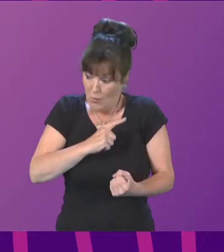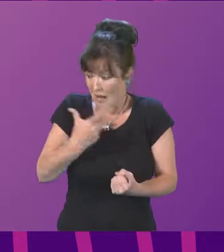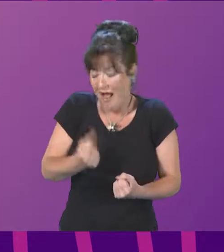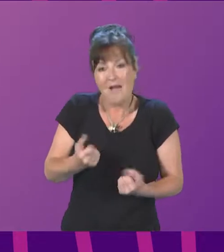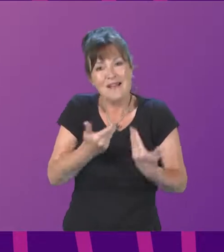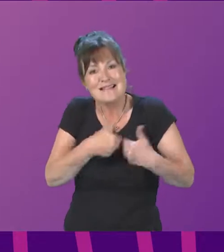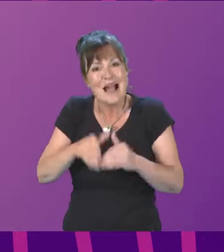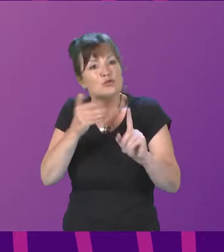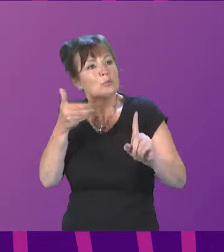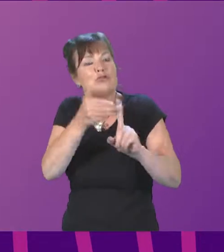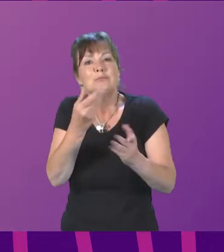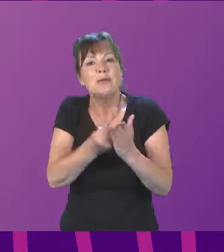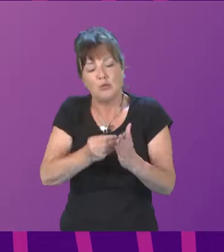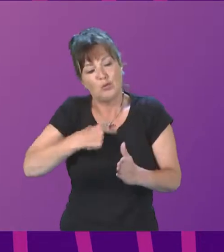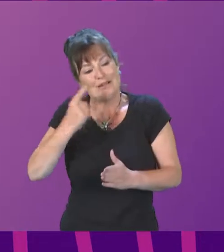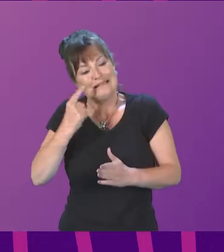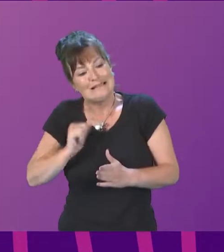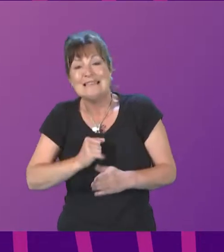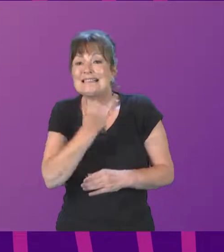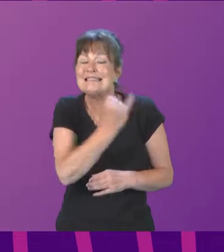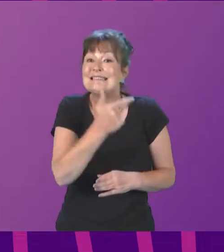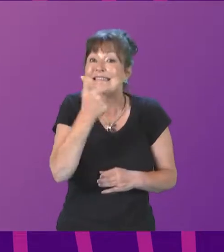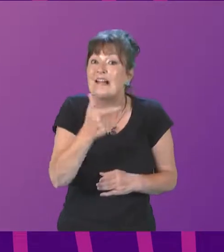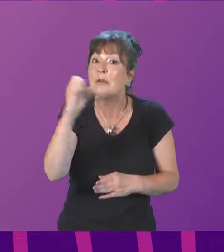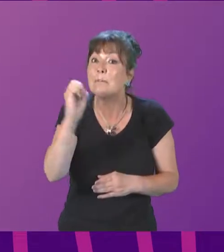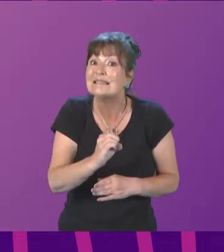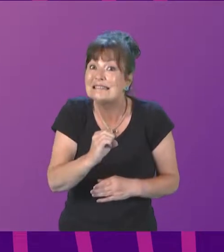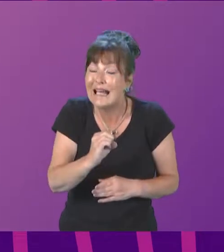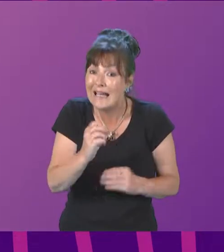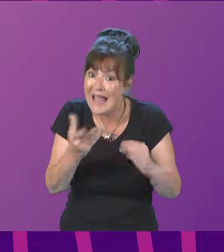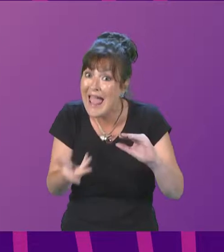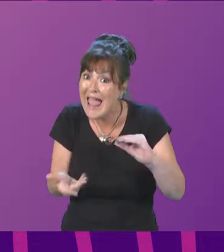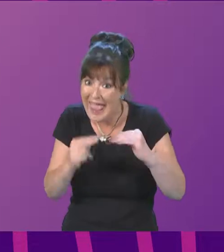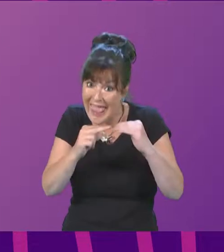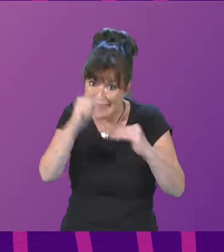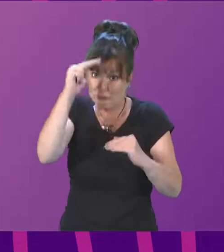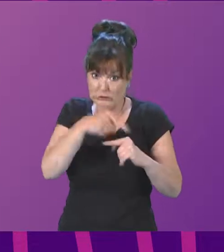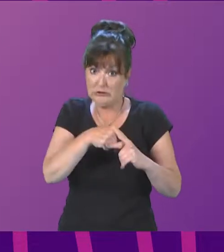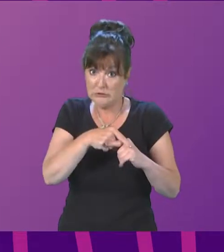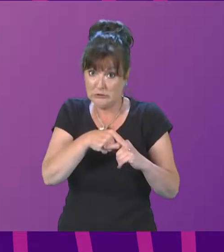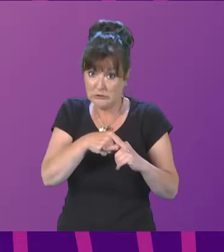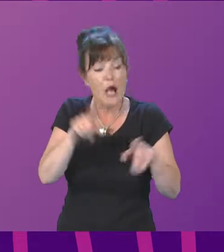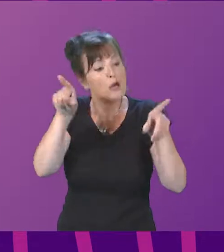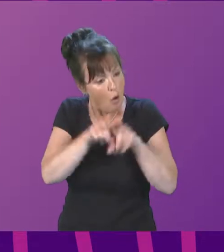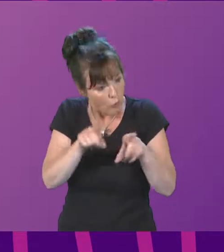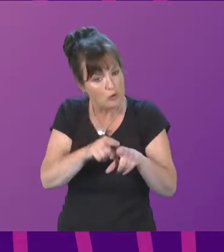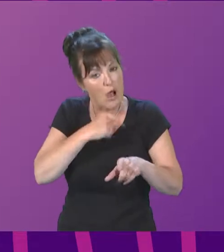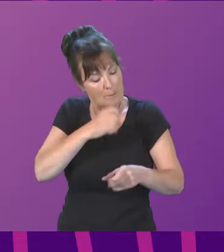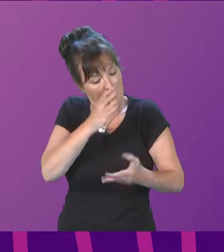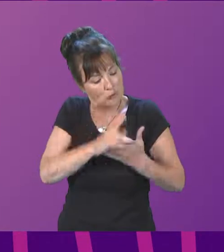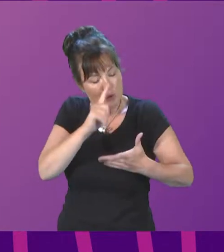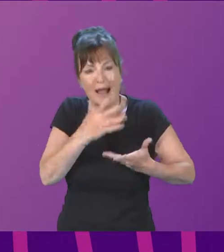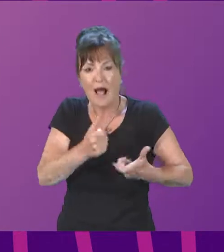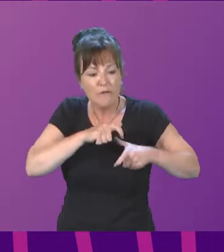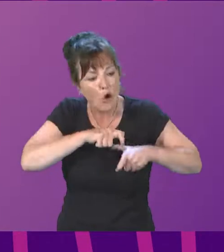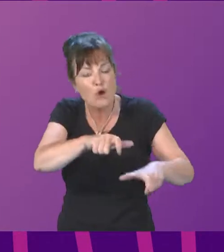we see a 67% real terms increase. I have also endeavoured to ensure continuity of funding both